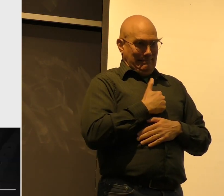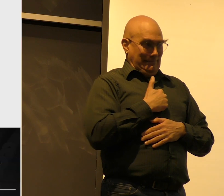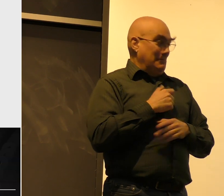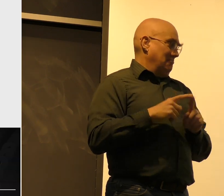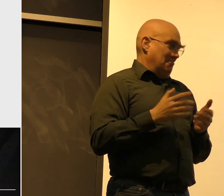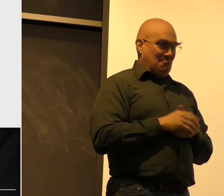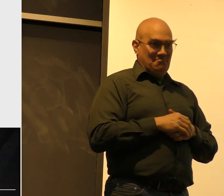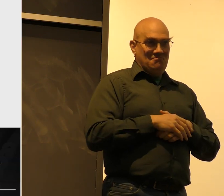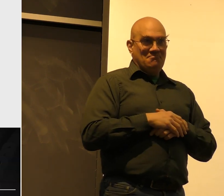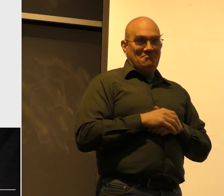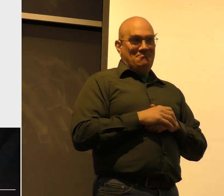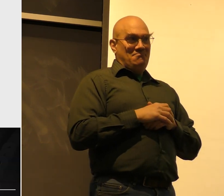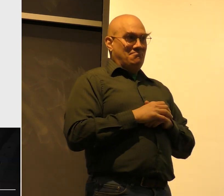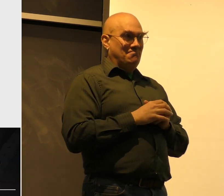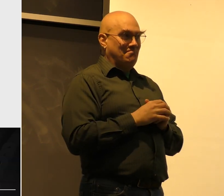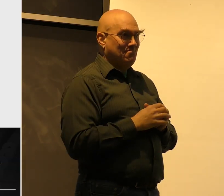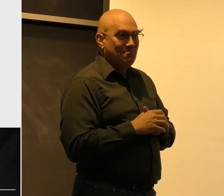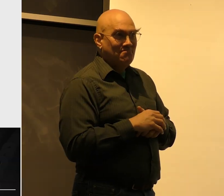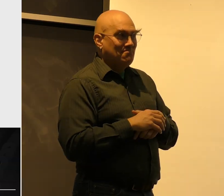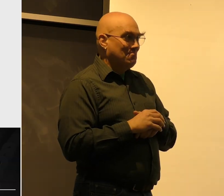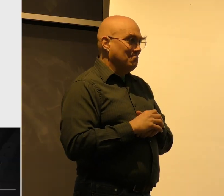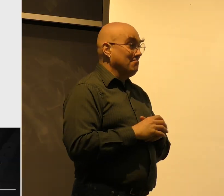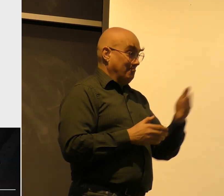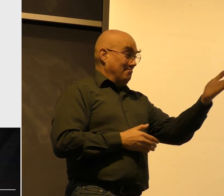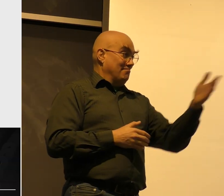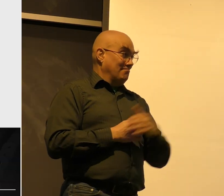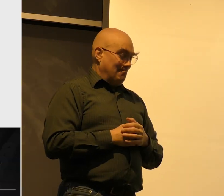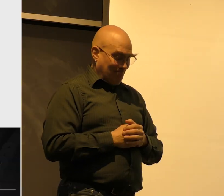If you're stage shy, I apologize, but if you could come up to the front.